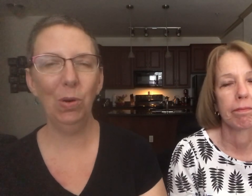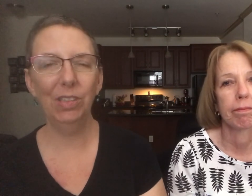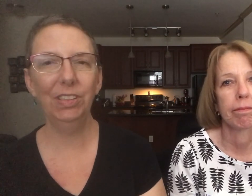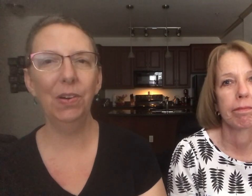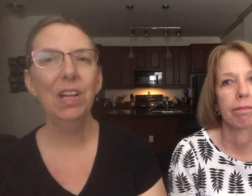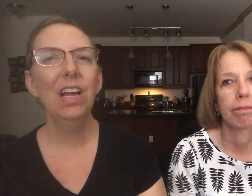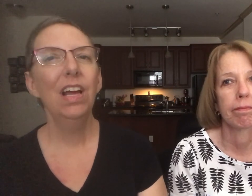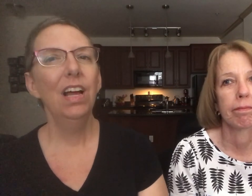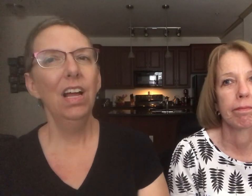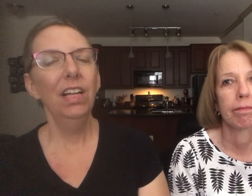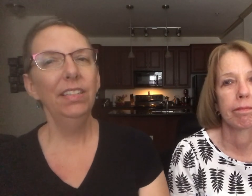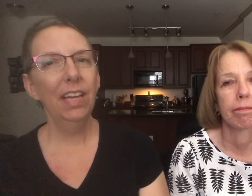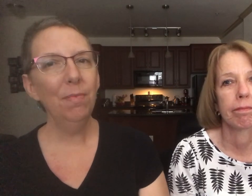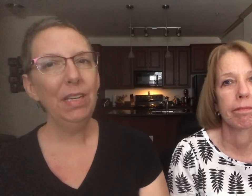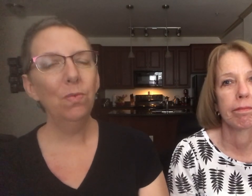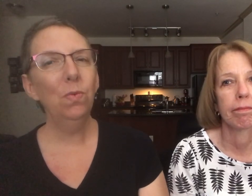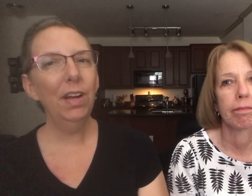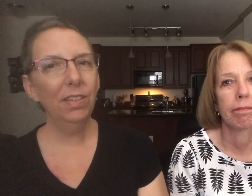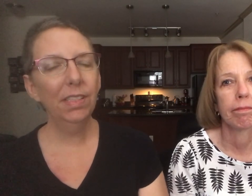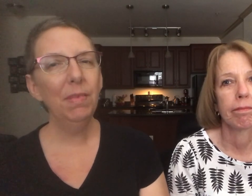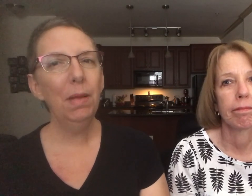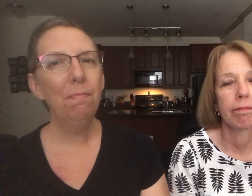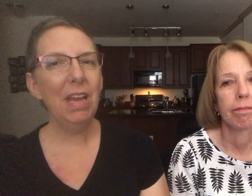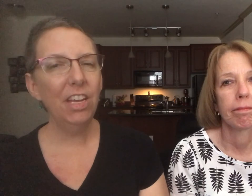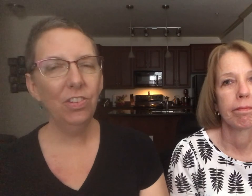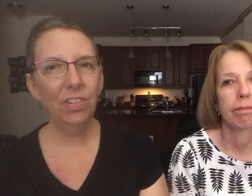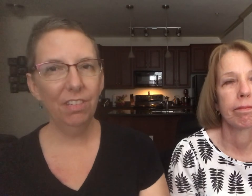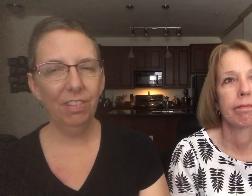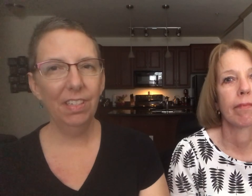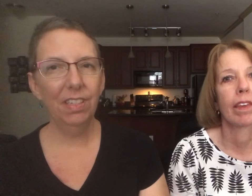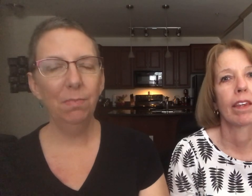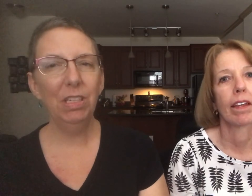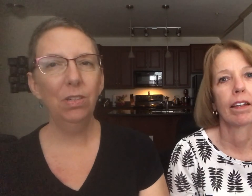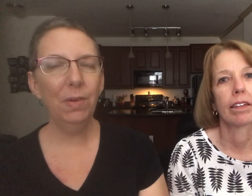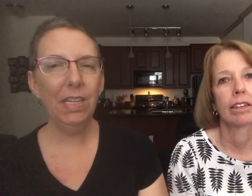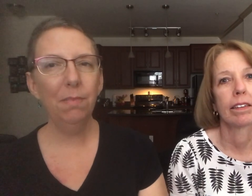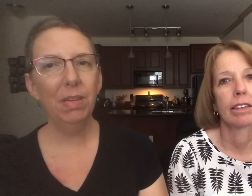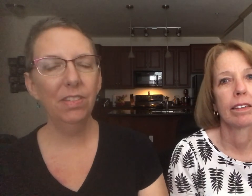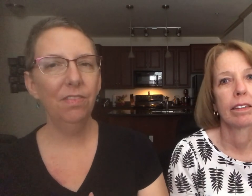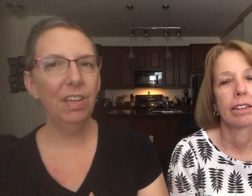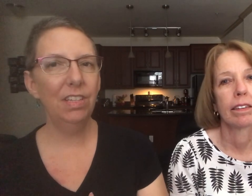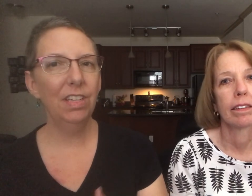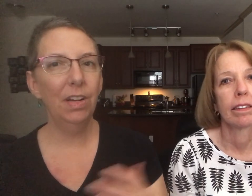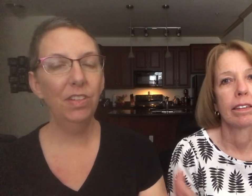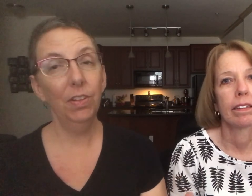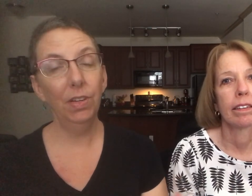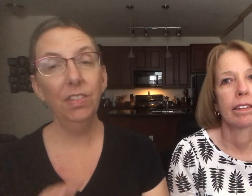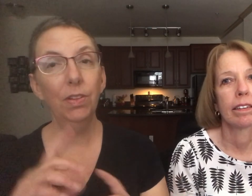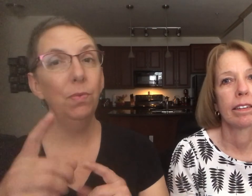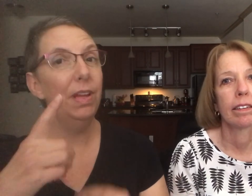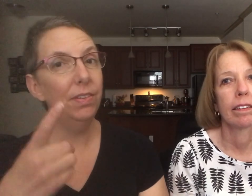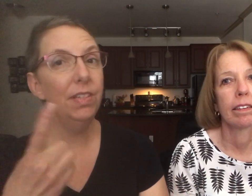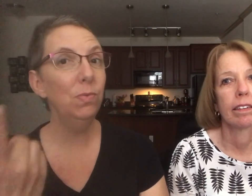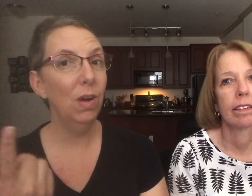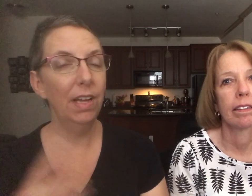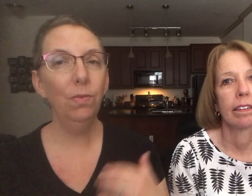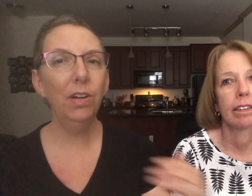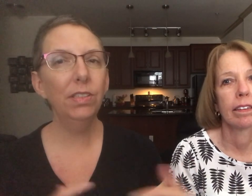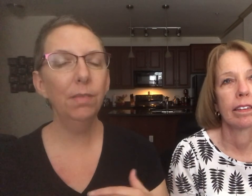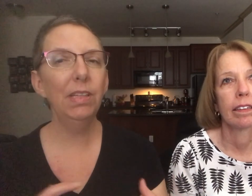So tell me, what are some of the major differences between Pennsylvania and Arizona? So the weather is one. What are some of the